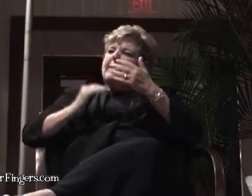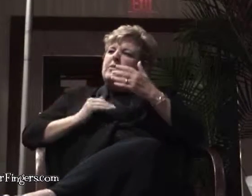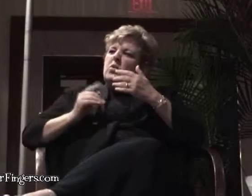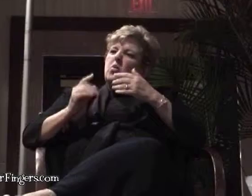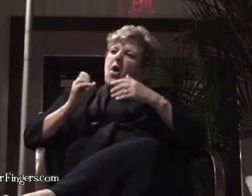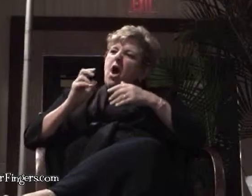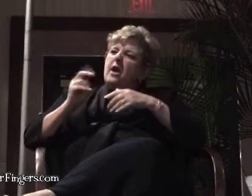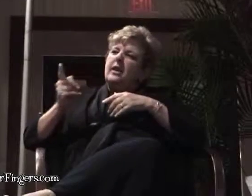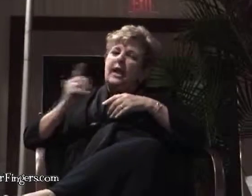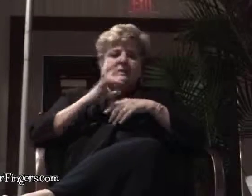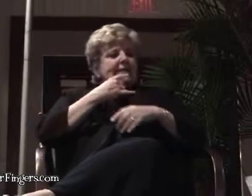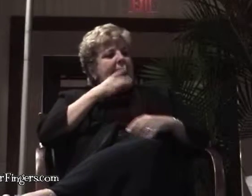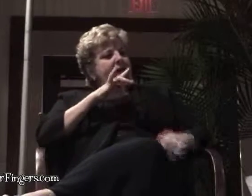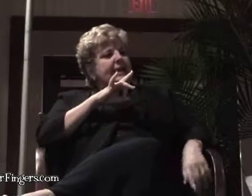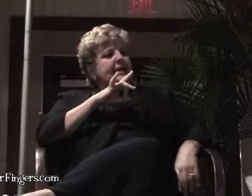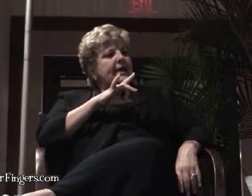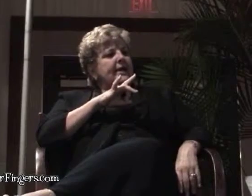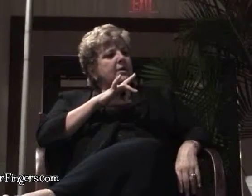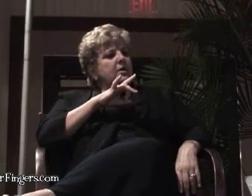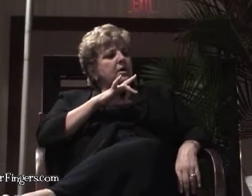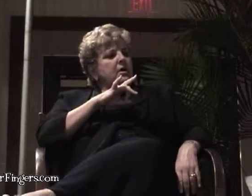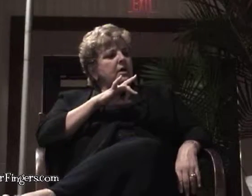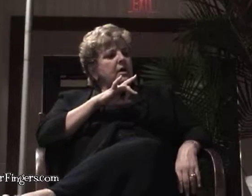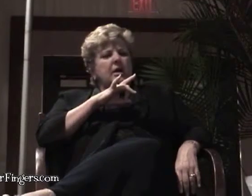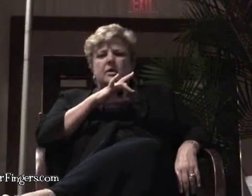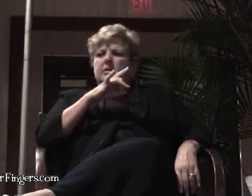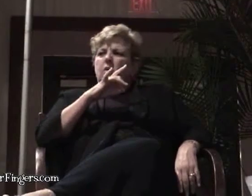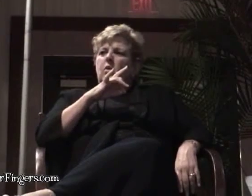guess he's on 1. He said, "Well, why don't you go help him with 1 through 7?